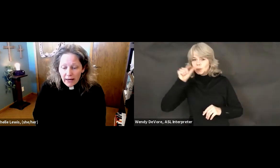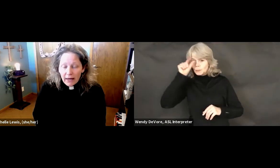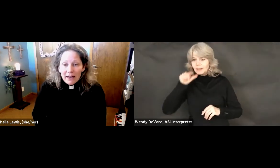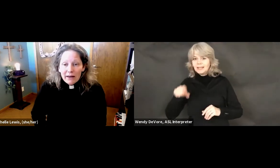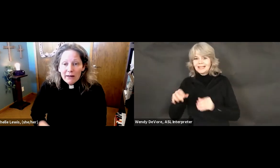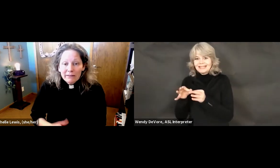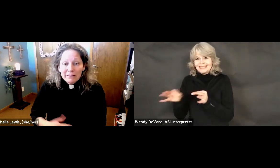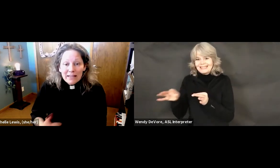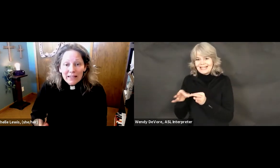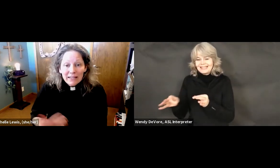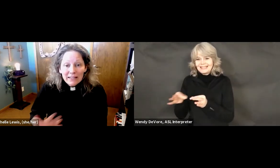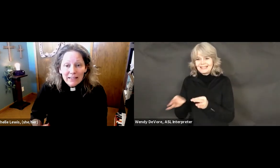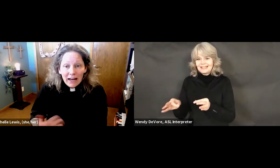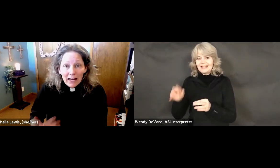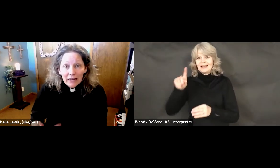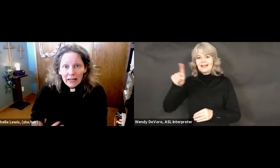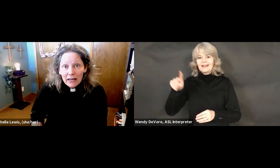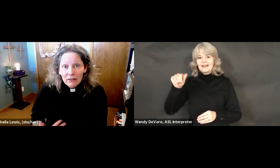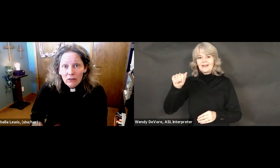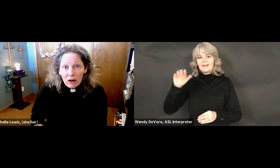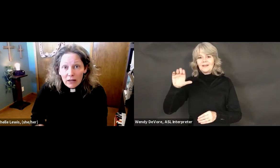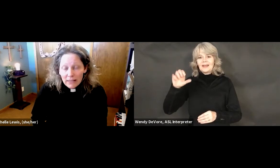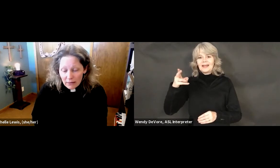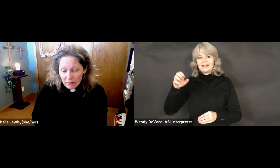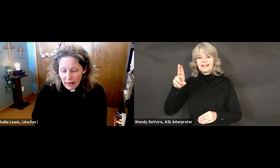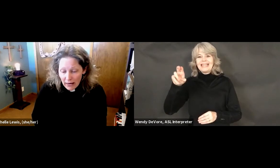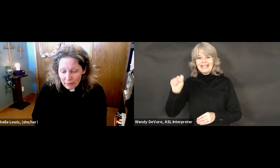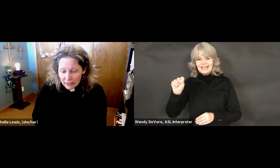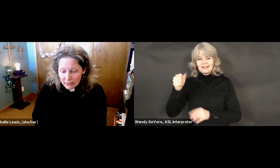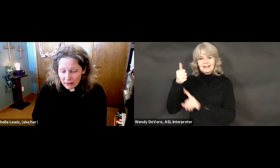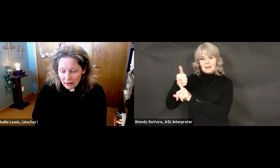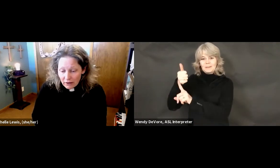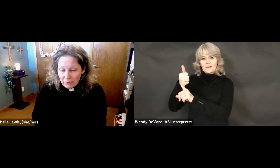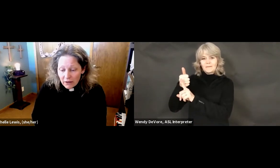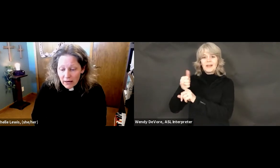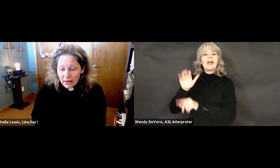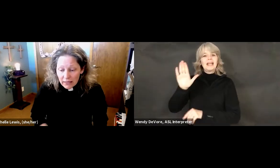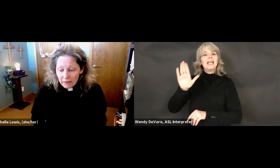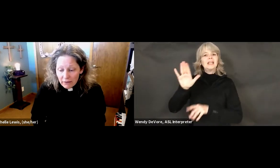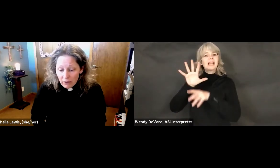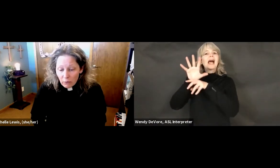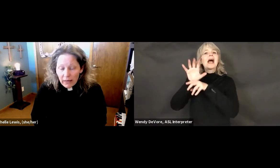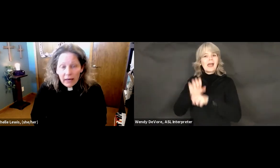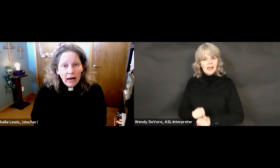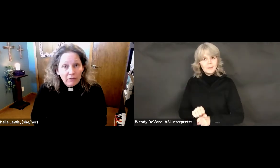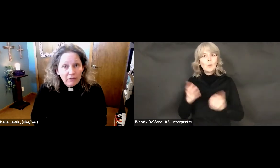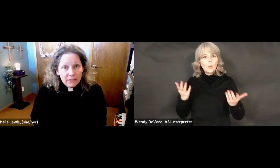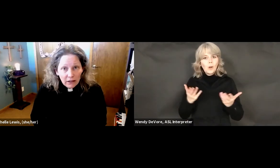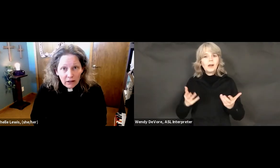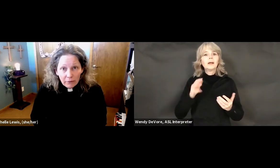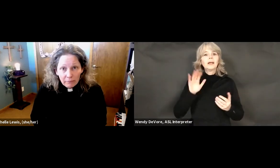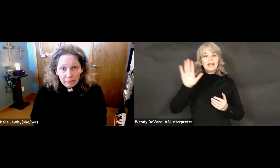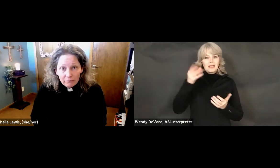that Zacchaeus had a longtime habit of giving away half of